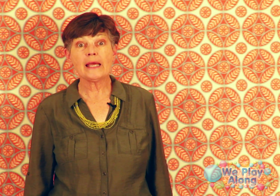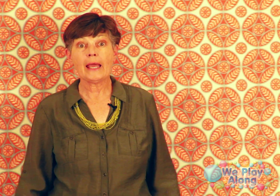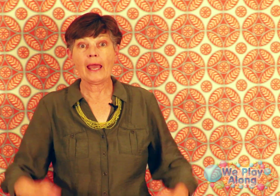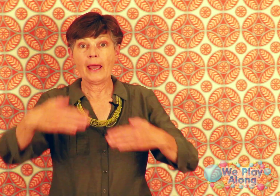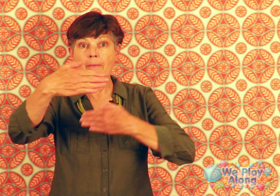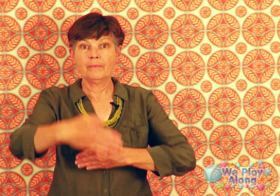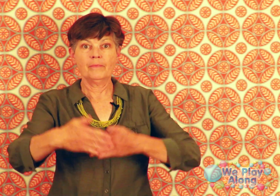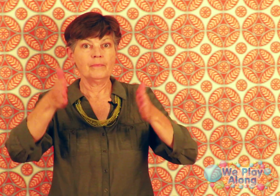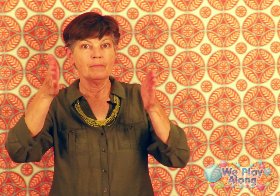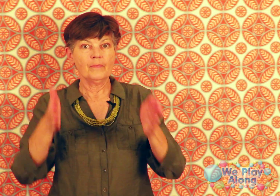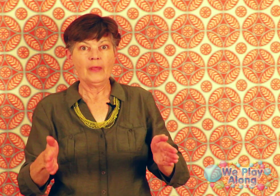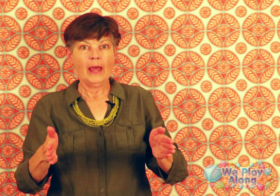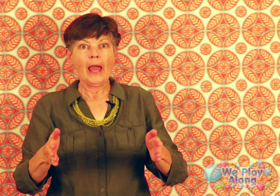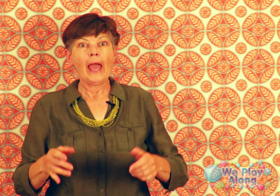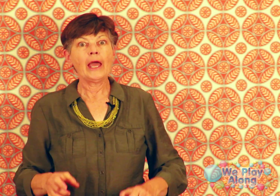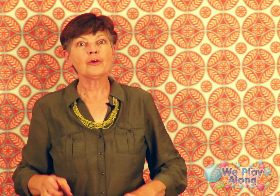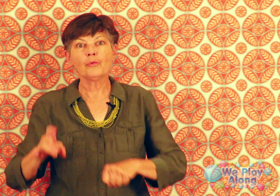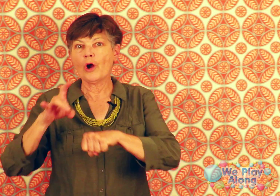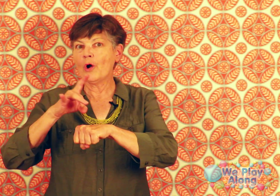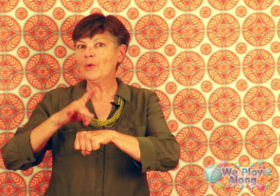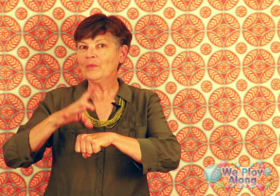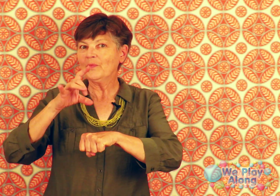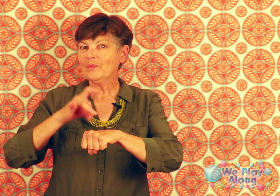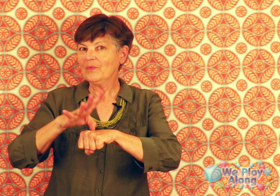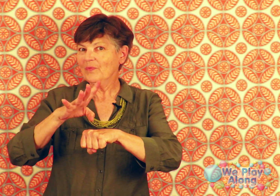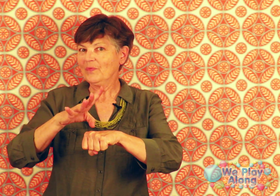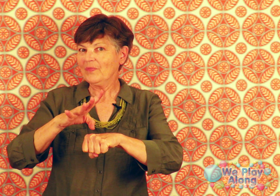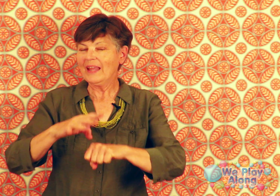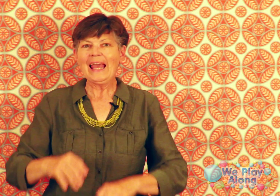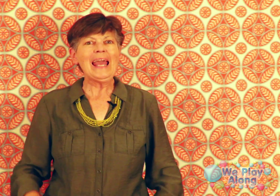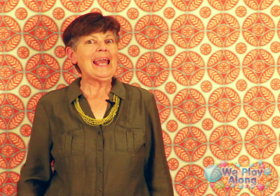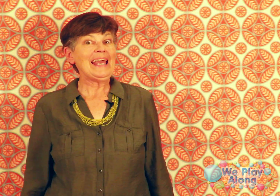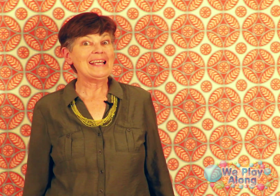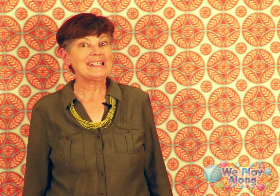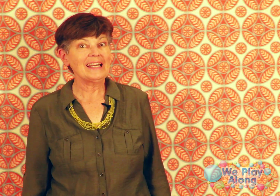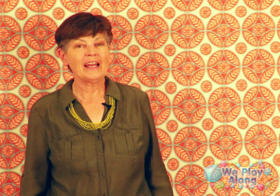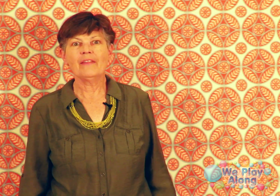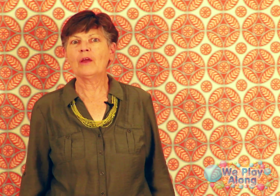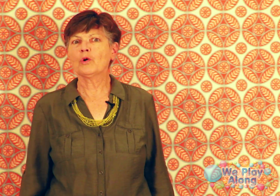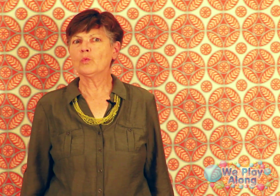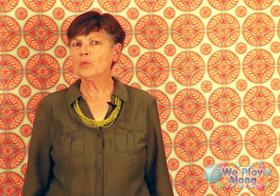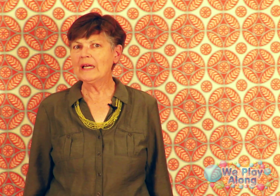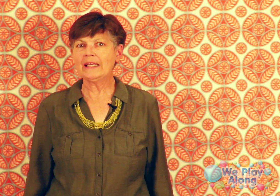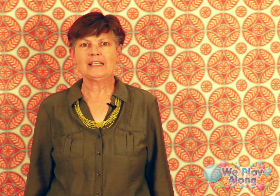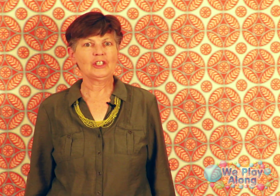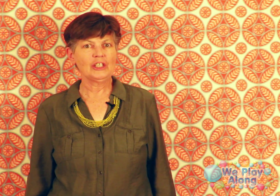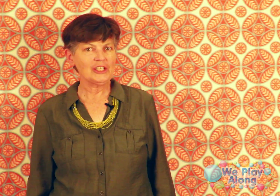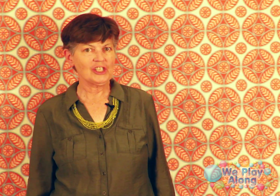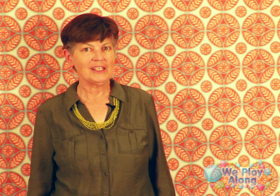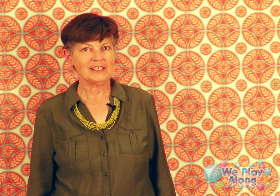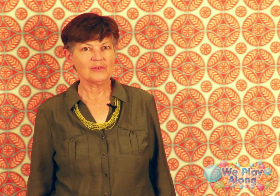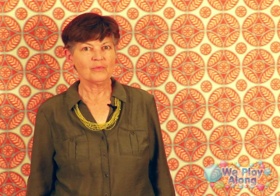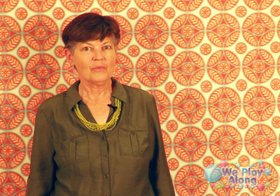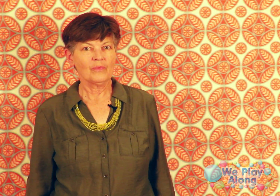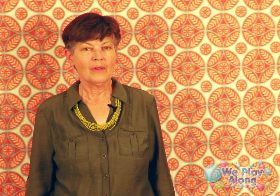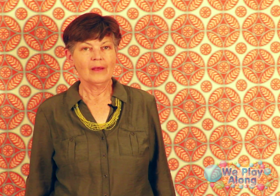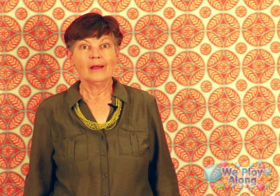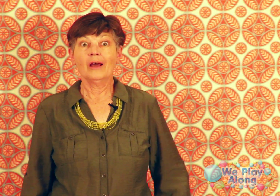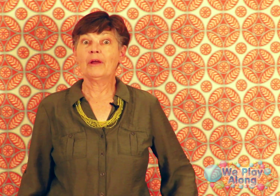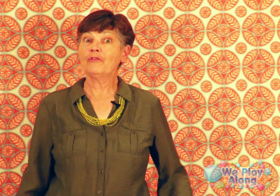take and grow. He did, and they were really delicious. Now my